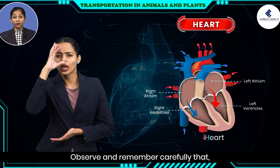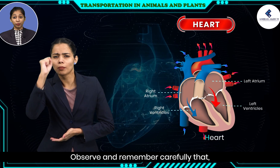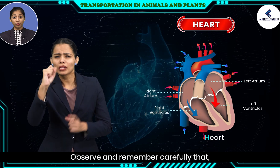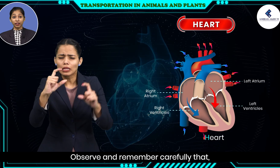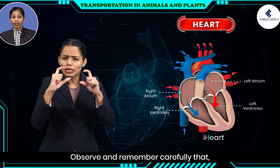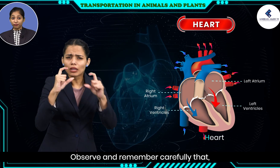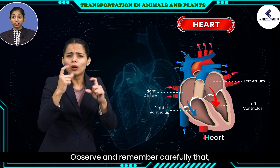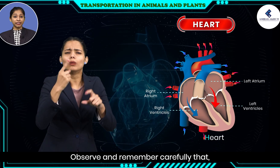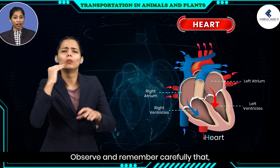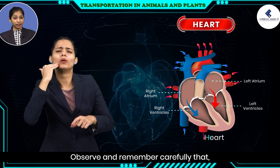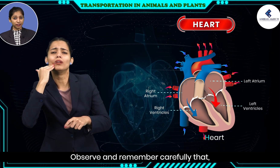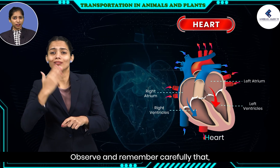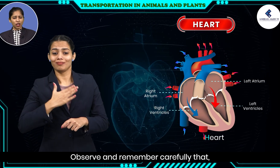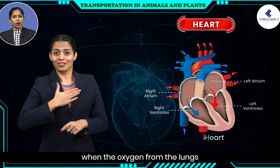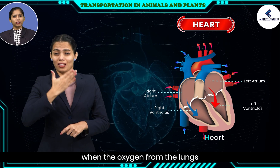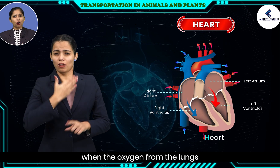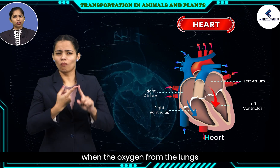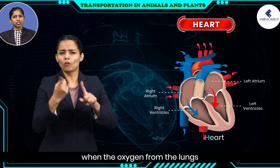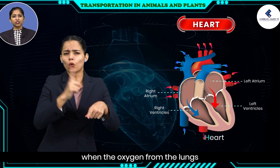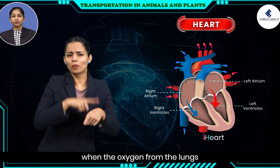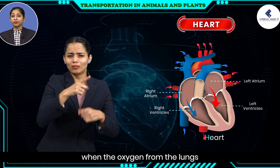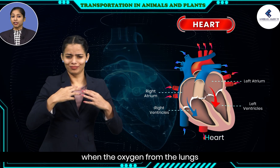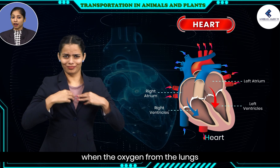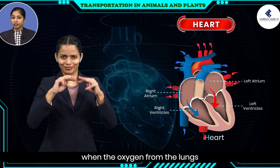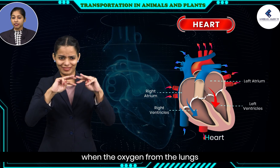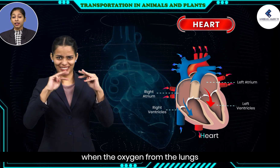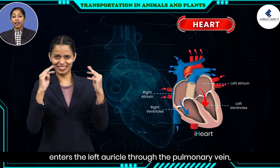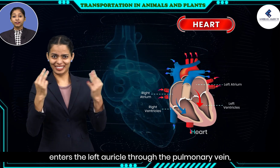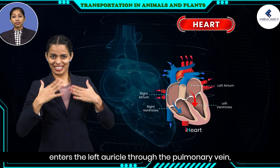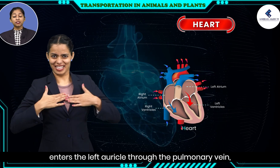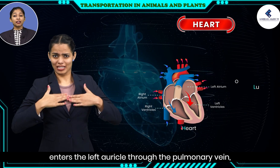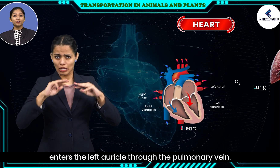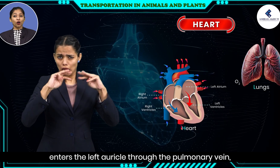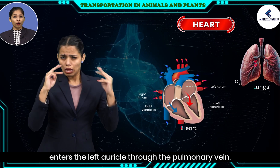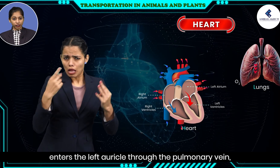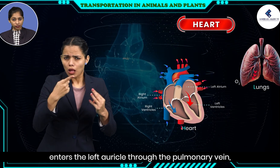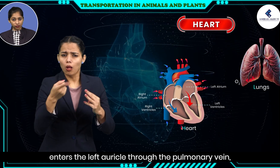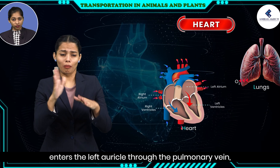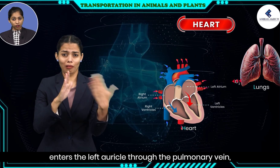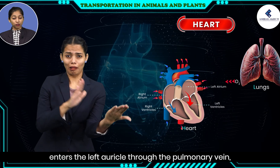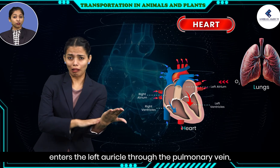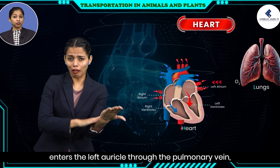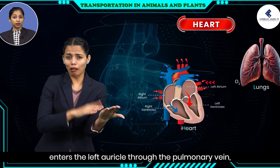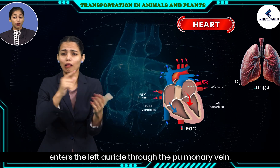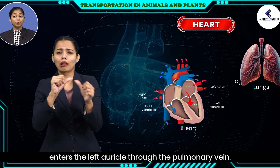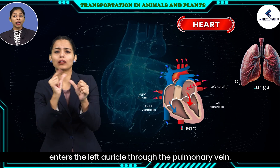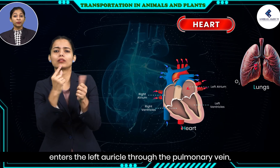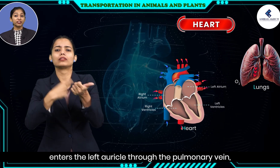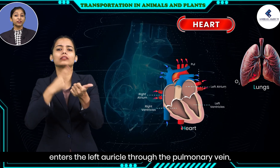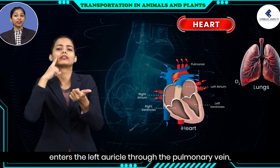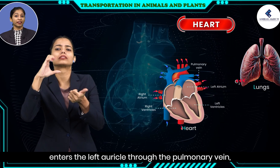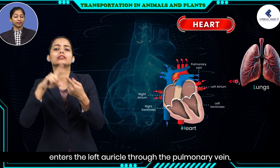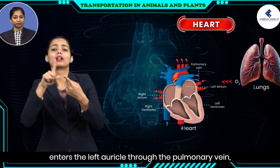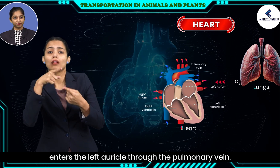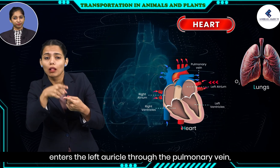Observe and remember carefully that when the oxygen from the lungs enters the left auricle through the